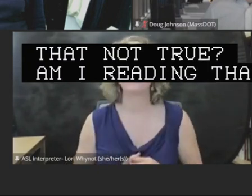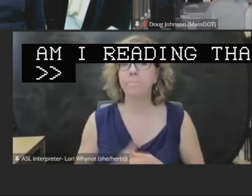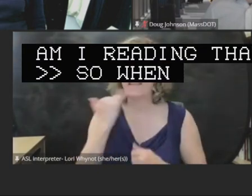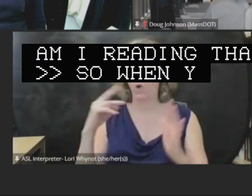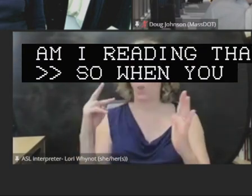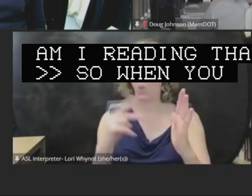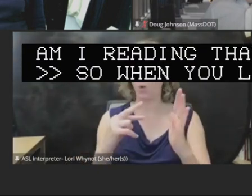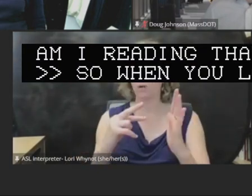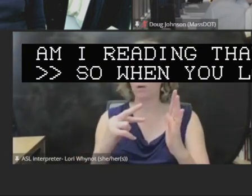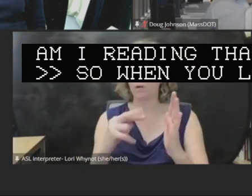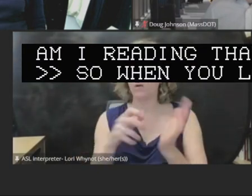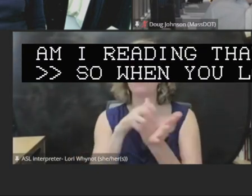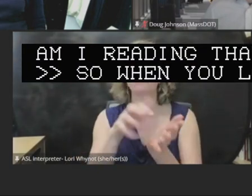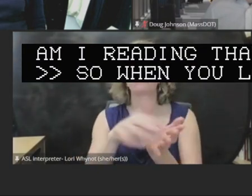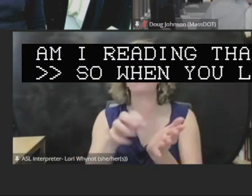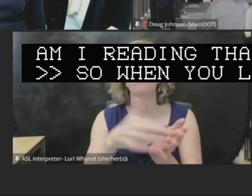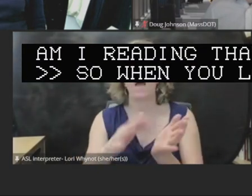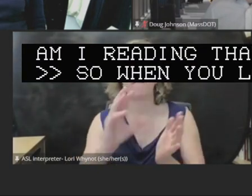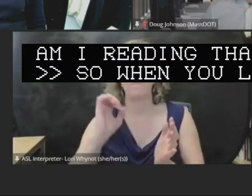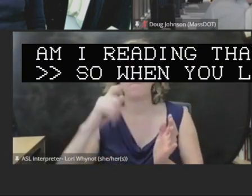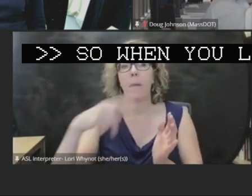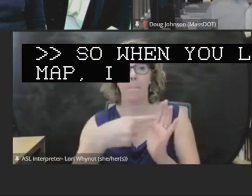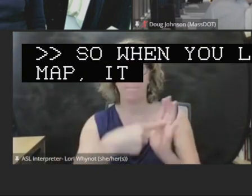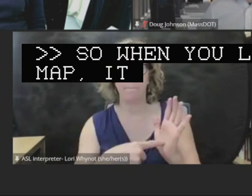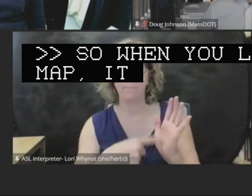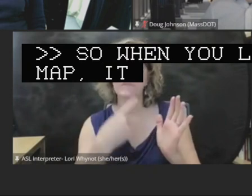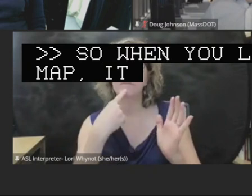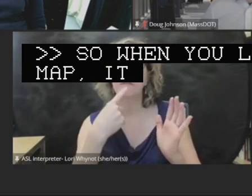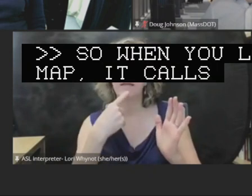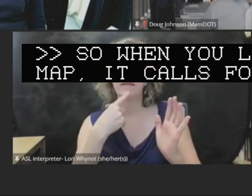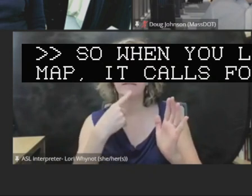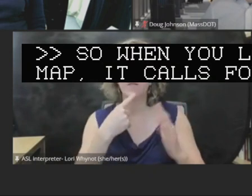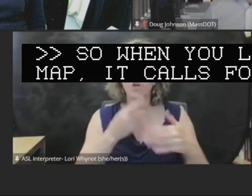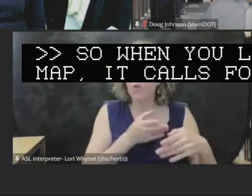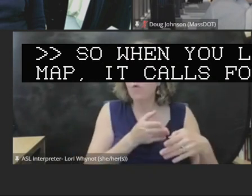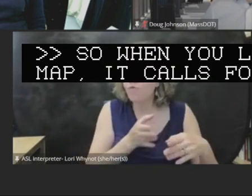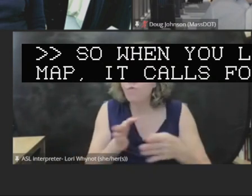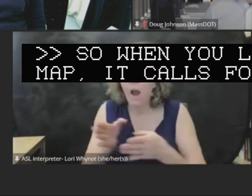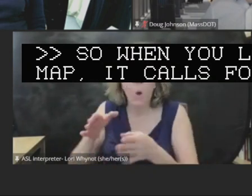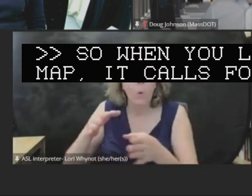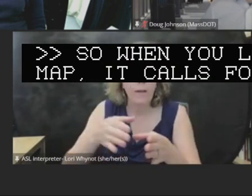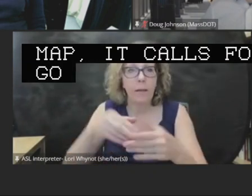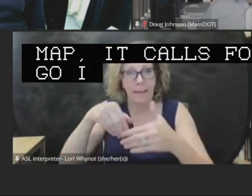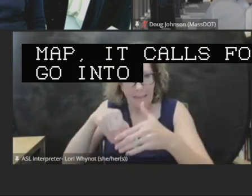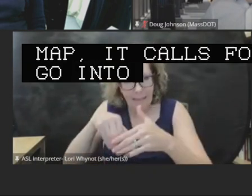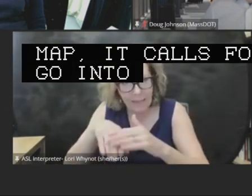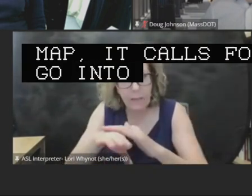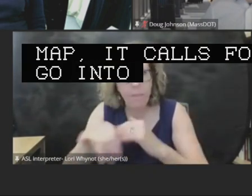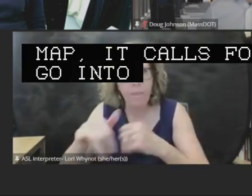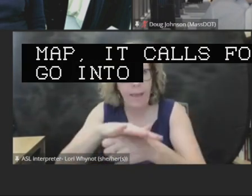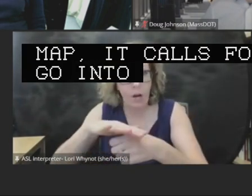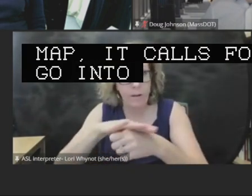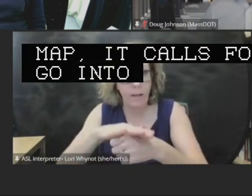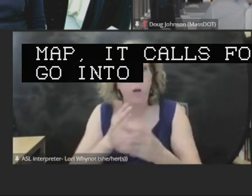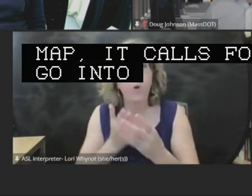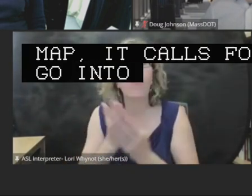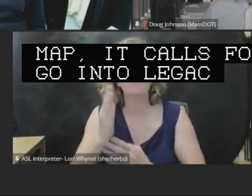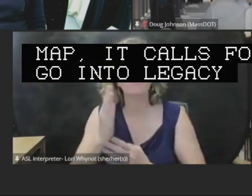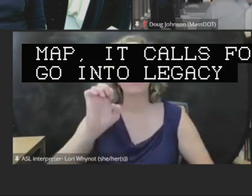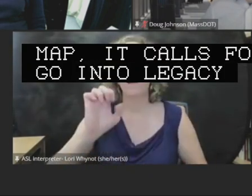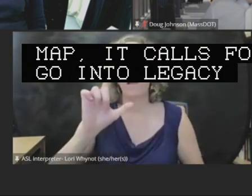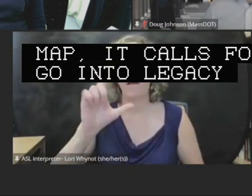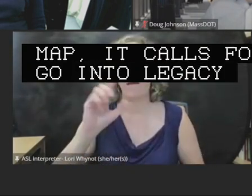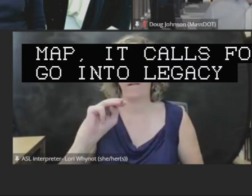map, it calls for the routing to go into Legacy Place via Elm Street, and